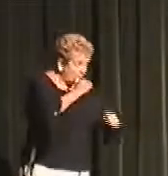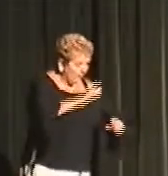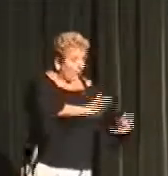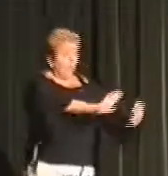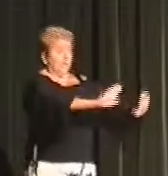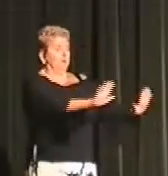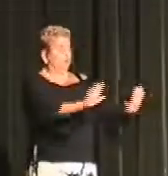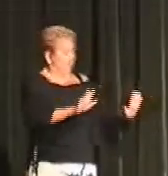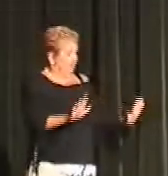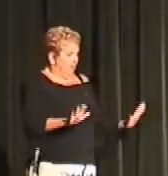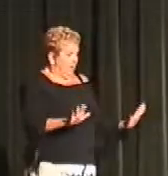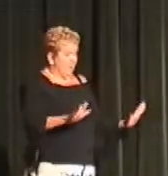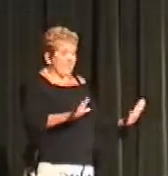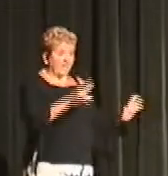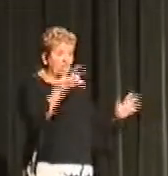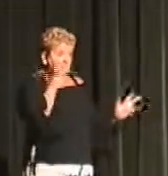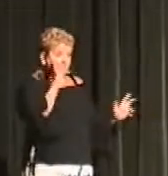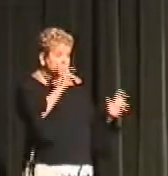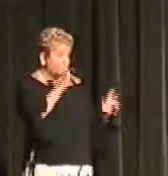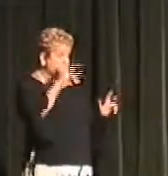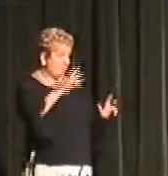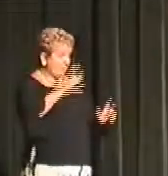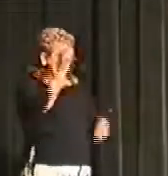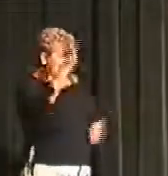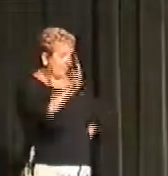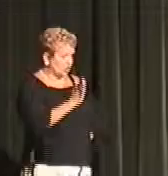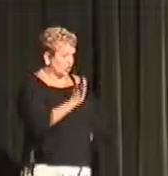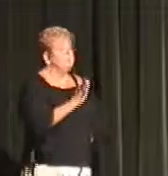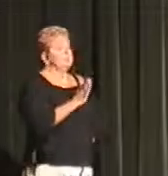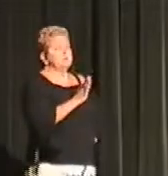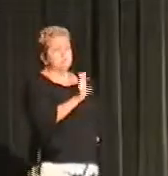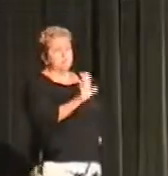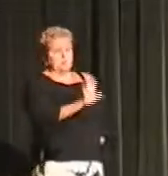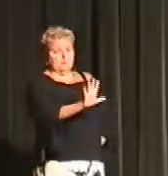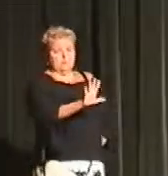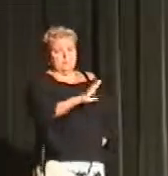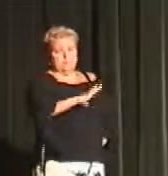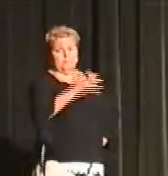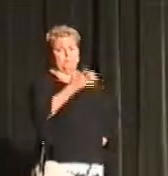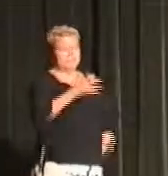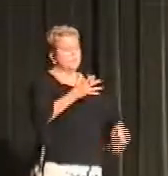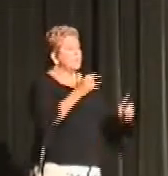like listening to women speakers, which always makes me feel better, because I know there are never as many people listening to me as it looks like.